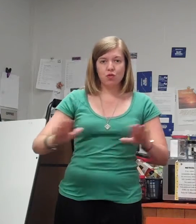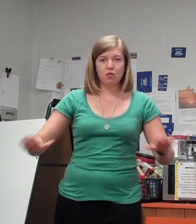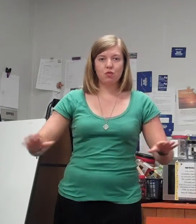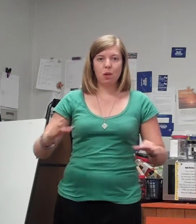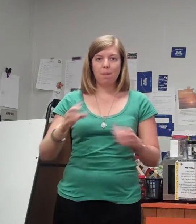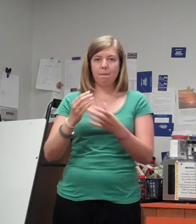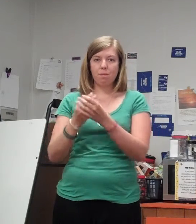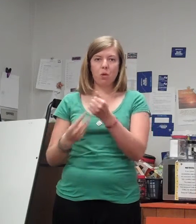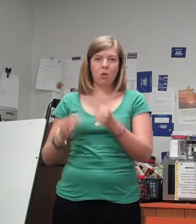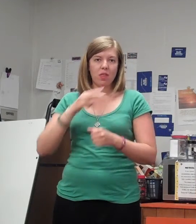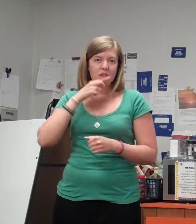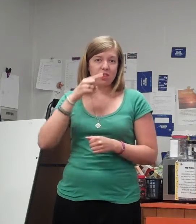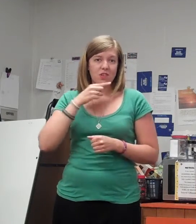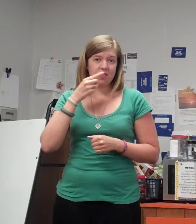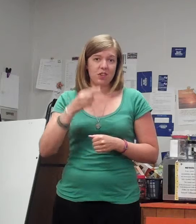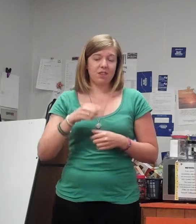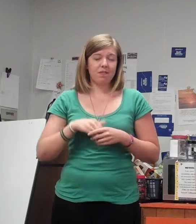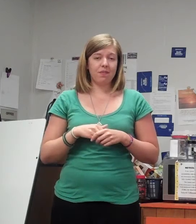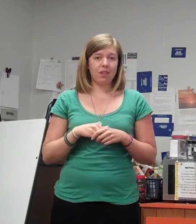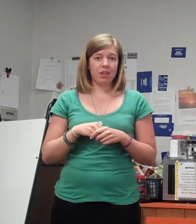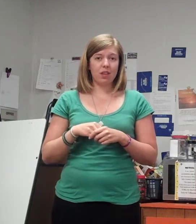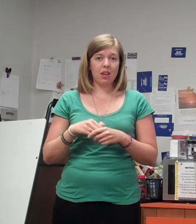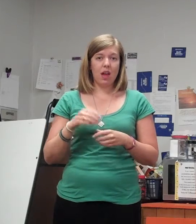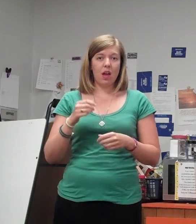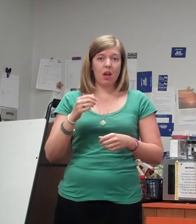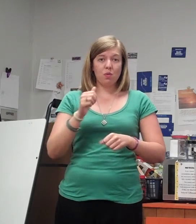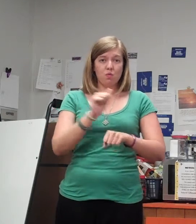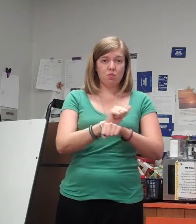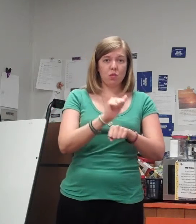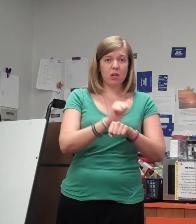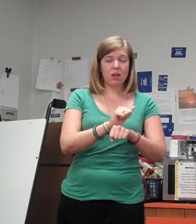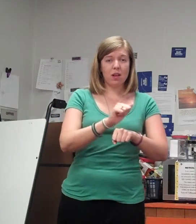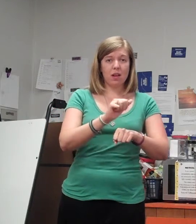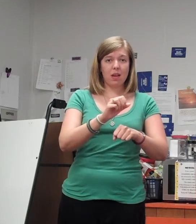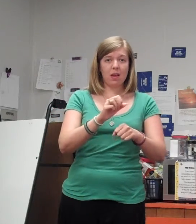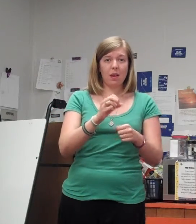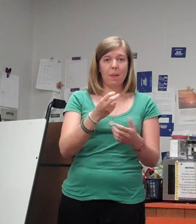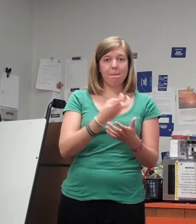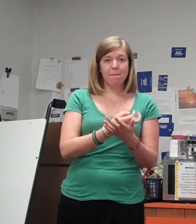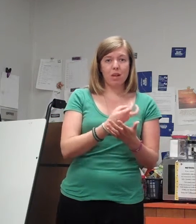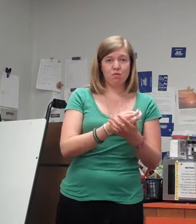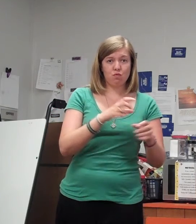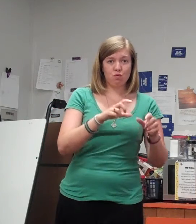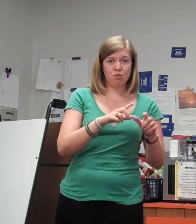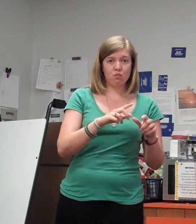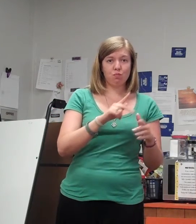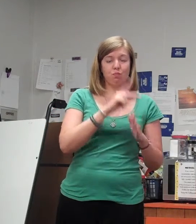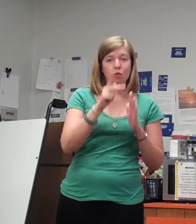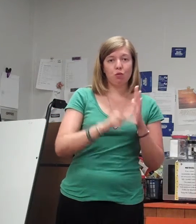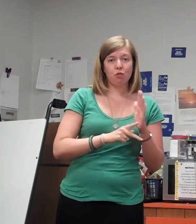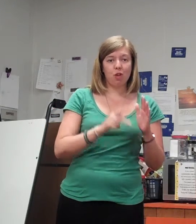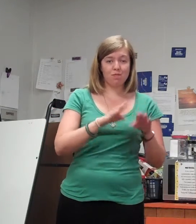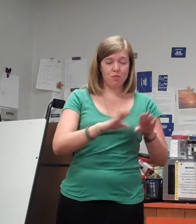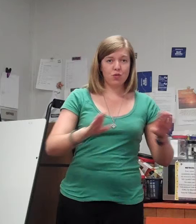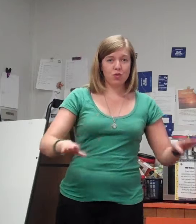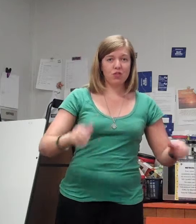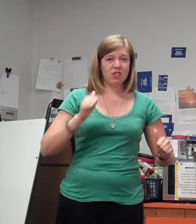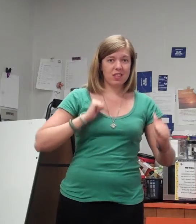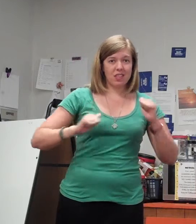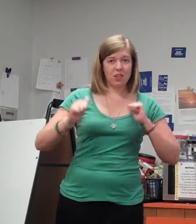master's program in children's theater. At the time when I was going to school and very,